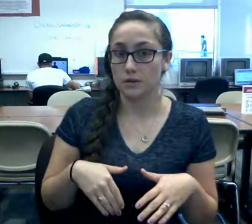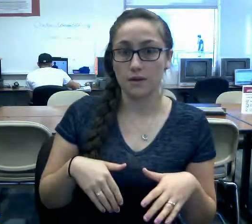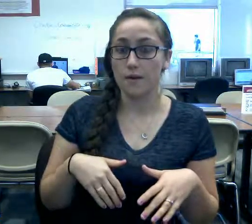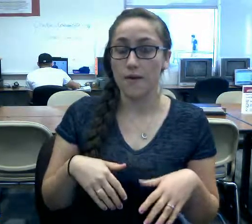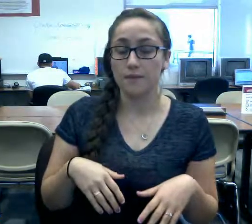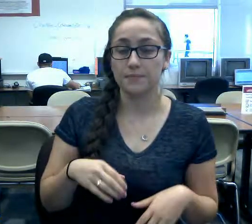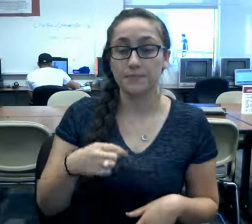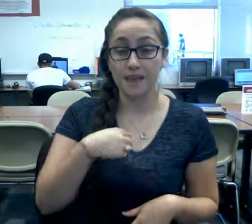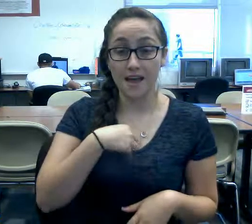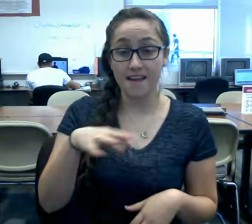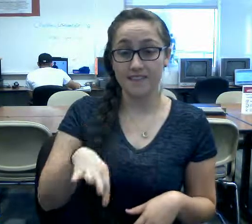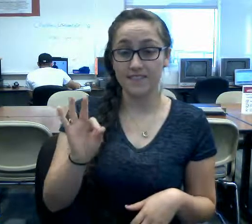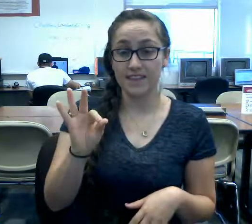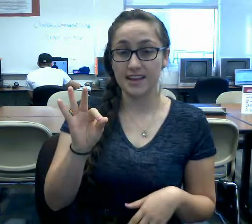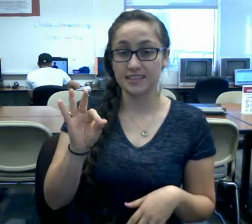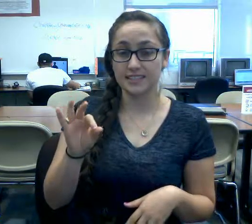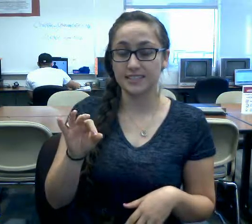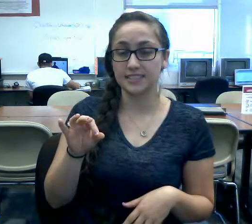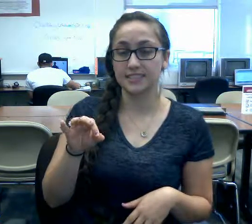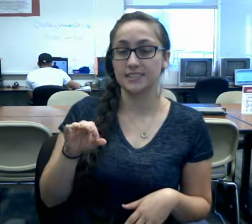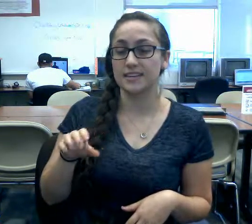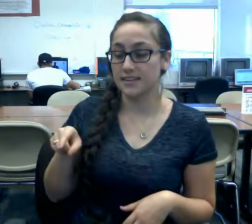No, what day of the week do you meet for that class? Don't raise it.